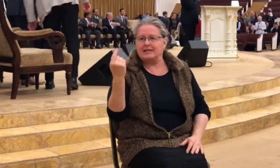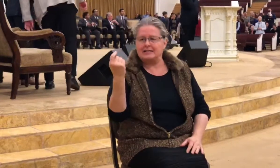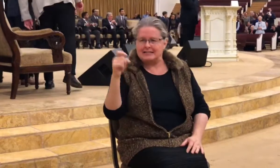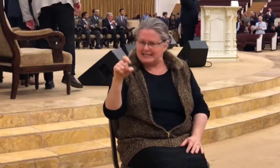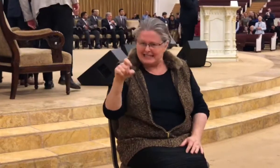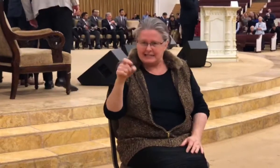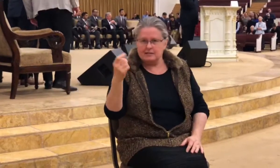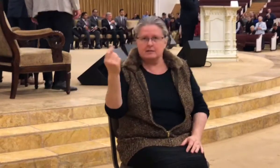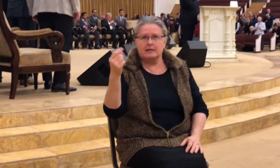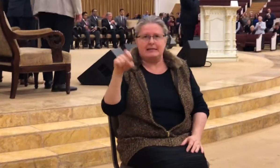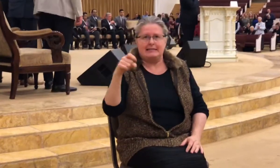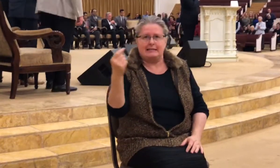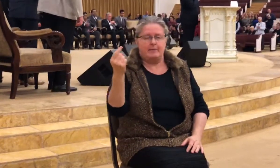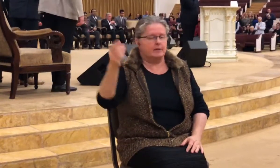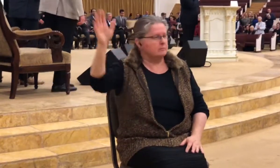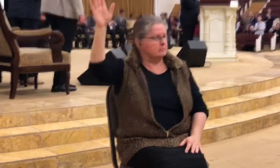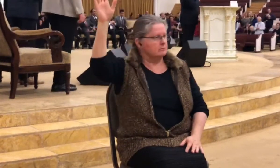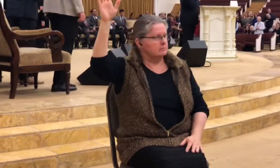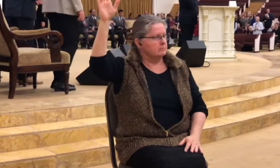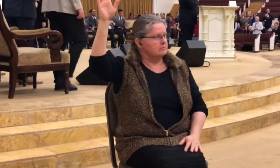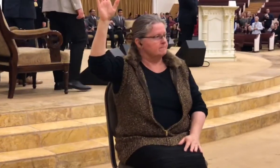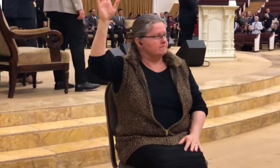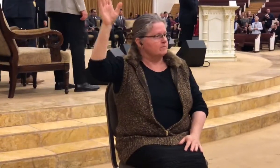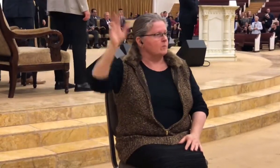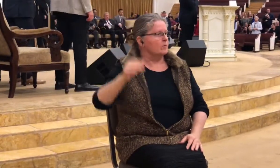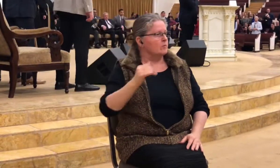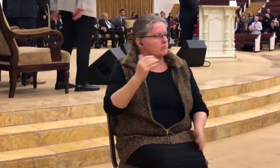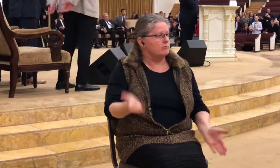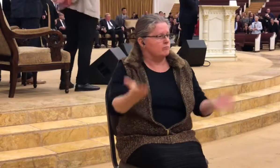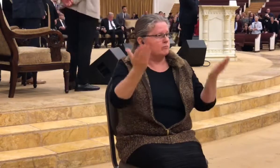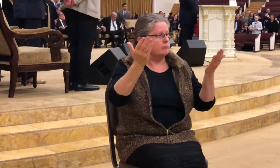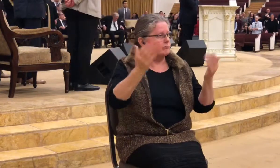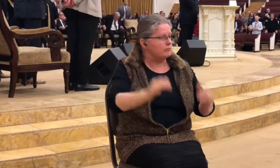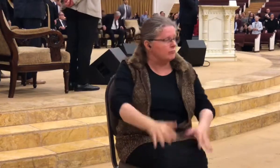need? Amen. Would you stand with me?